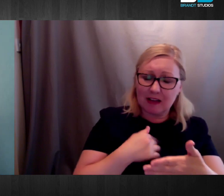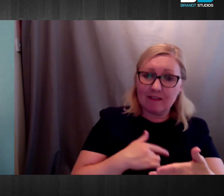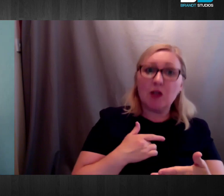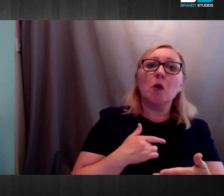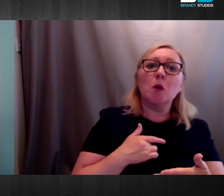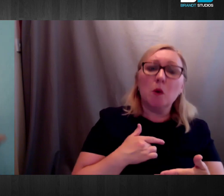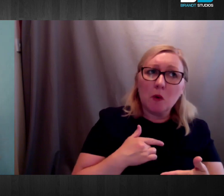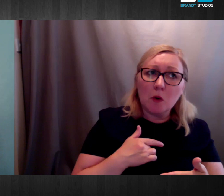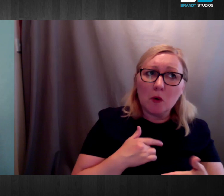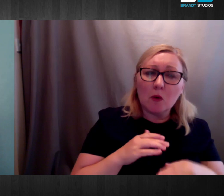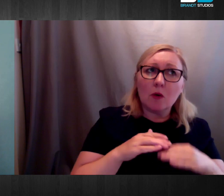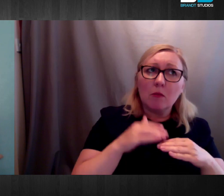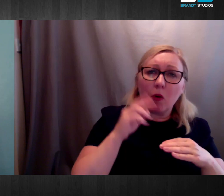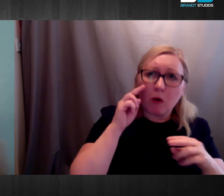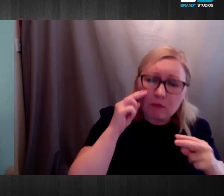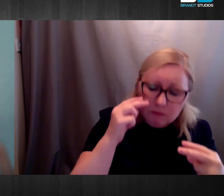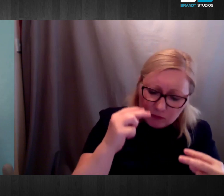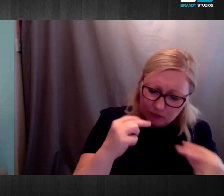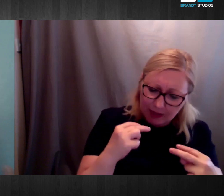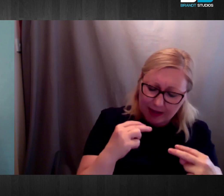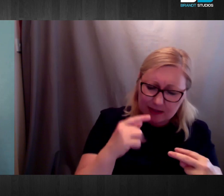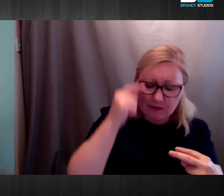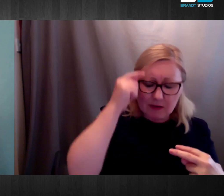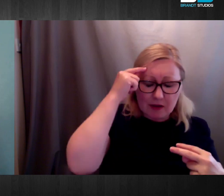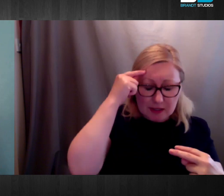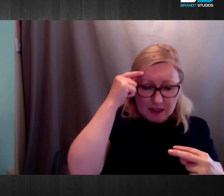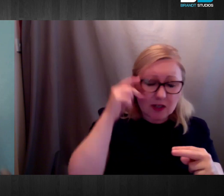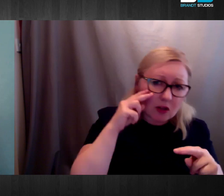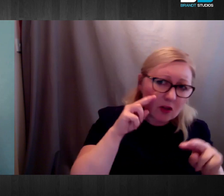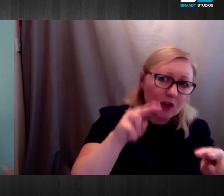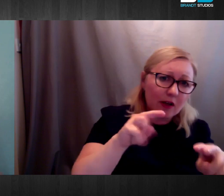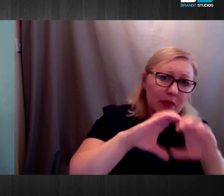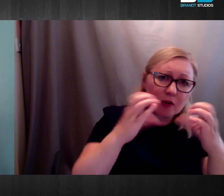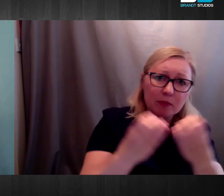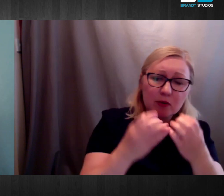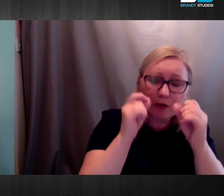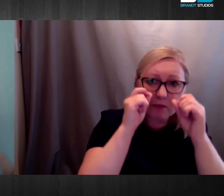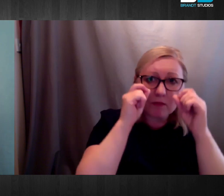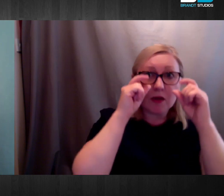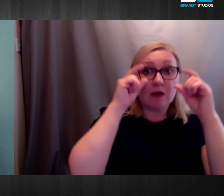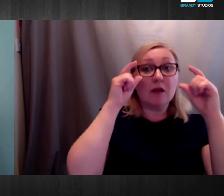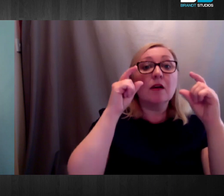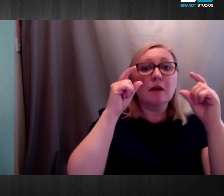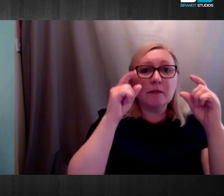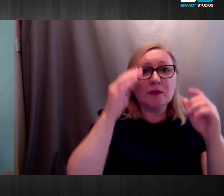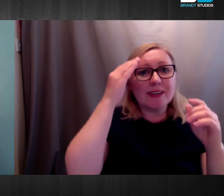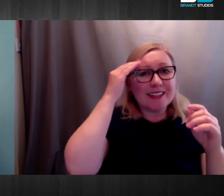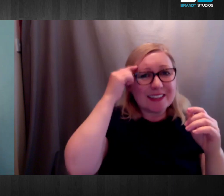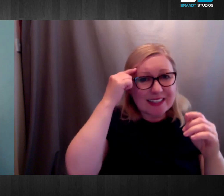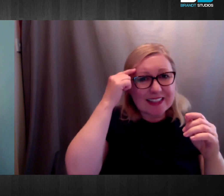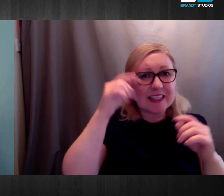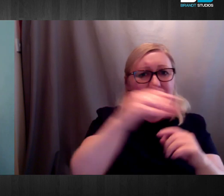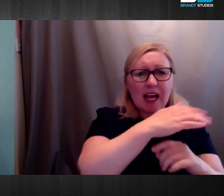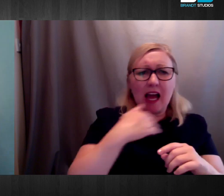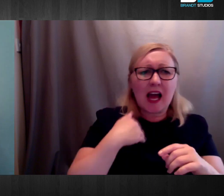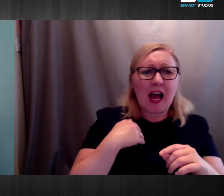hope everybody has had that sense of seeing the world through different eyes, a different lens today. You don't have to agree with them, but it's nice to